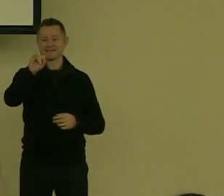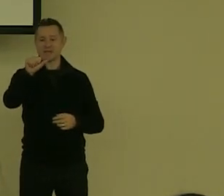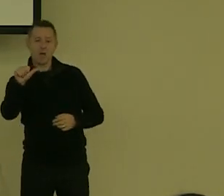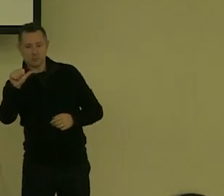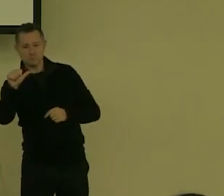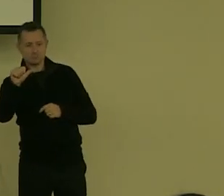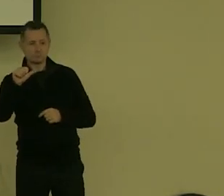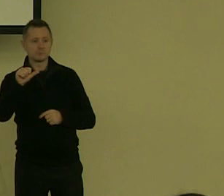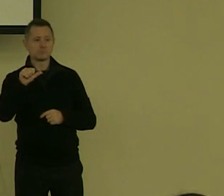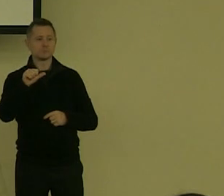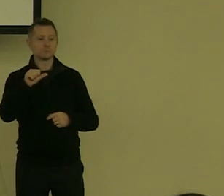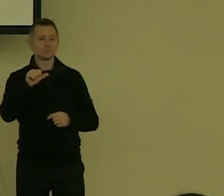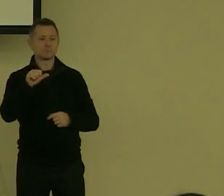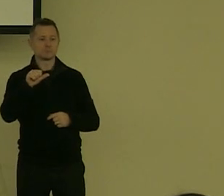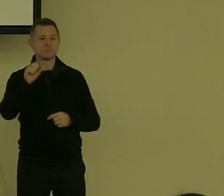Maybe.